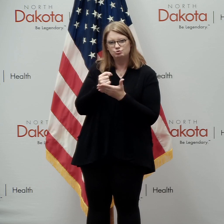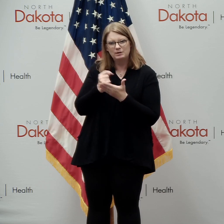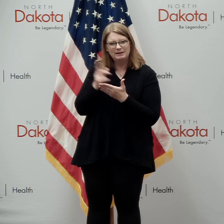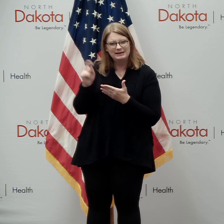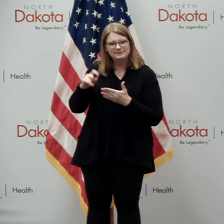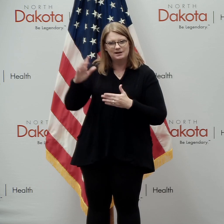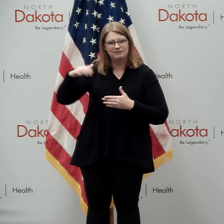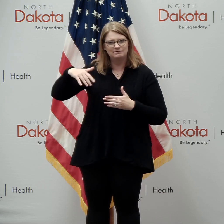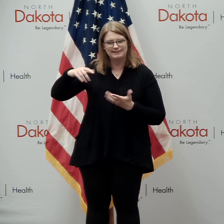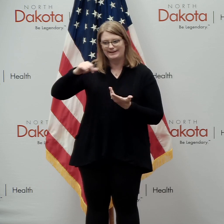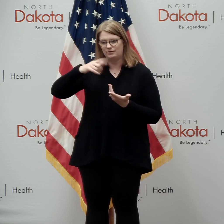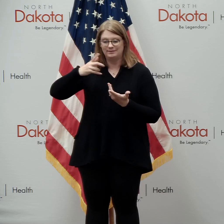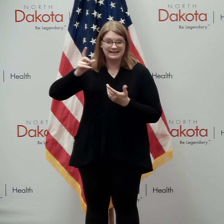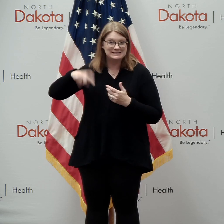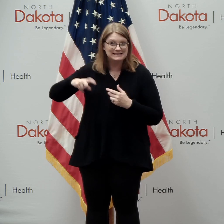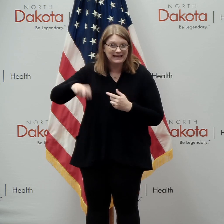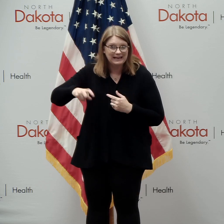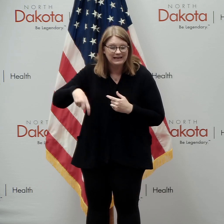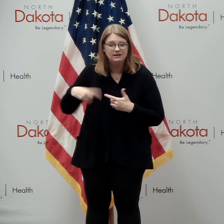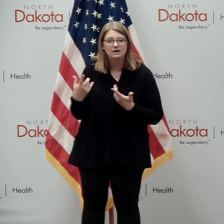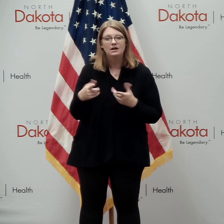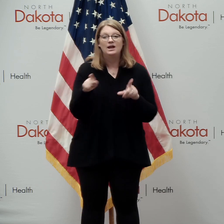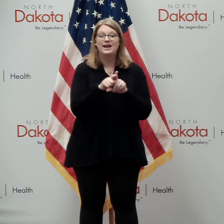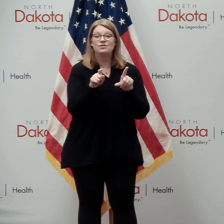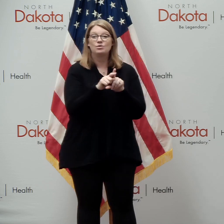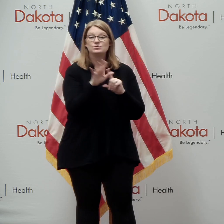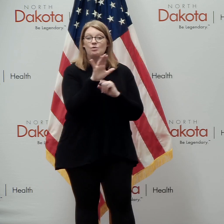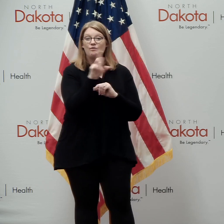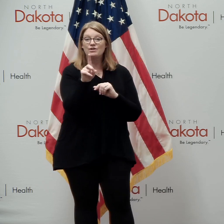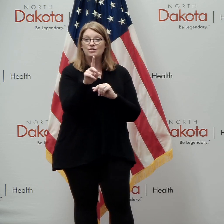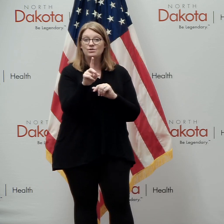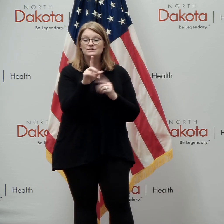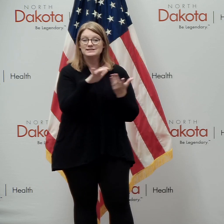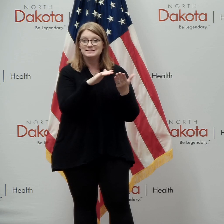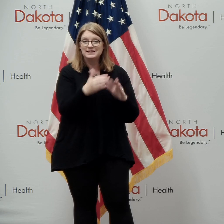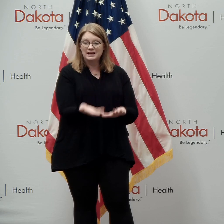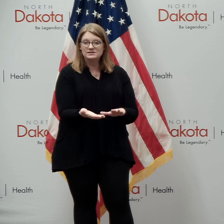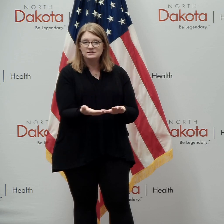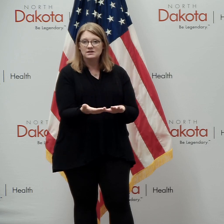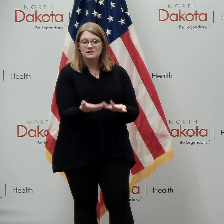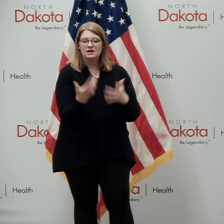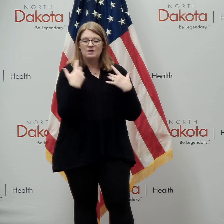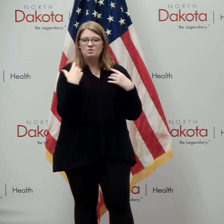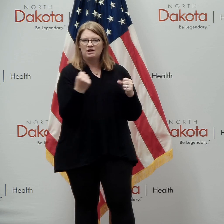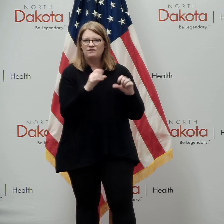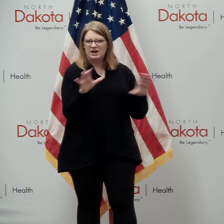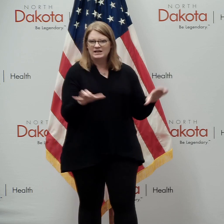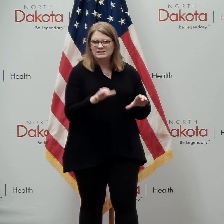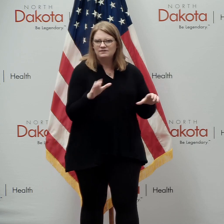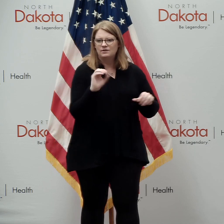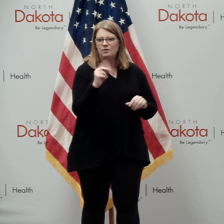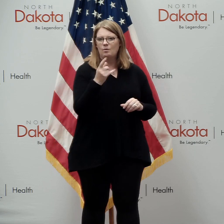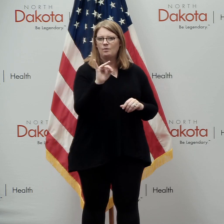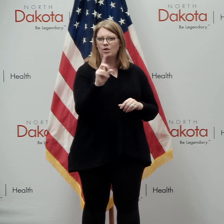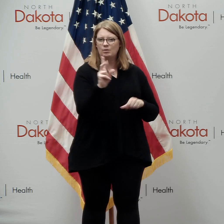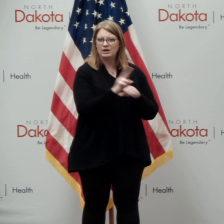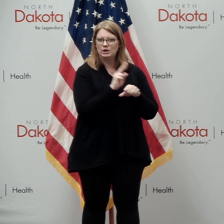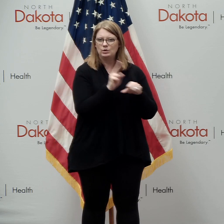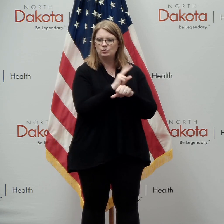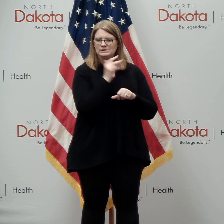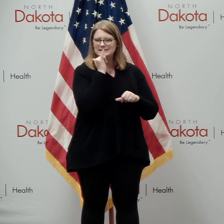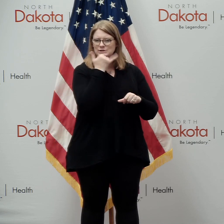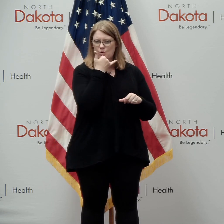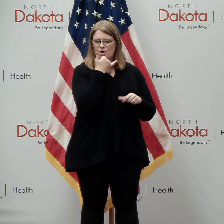reducing opioid overdose-related deaths through the provision of prevention, treatment, and recovery activities for opioid use